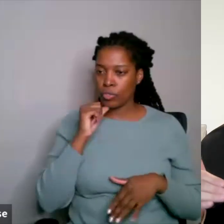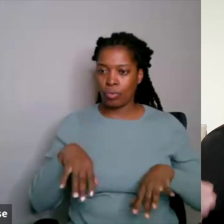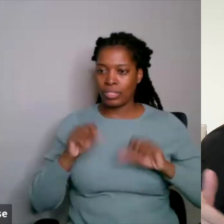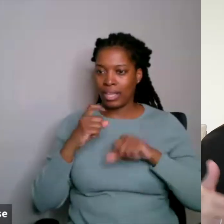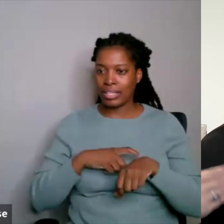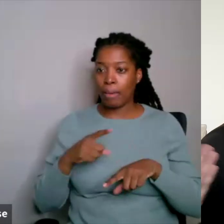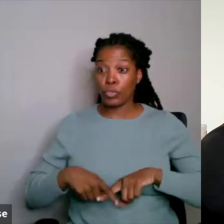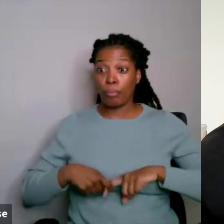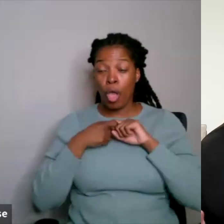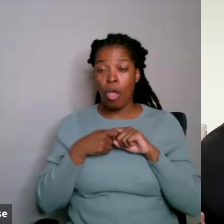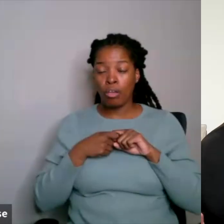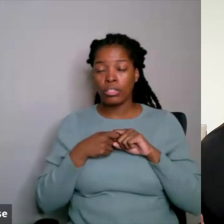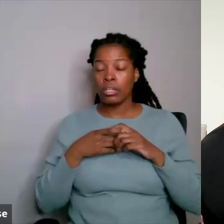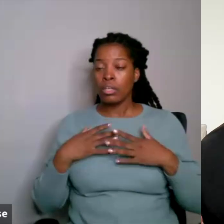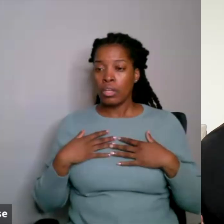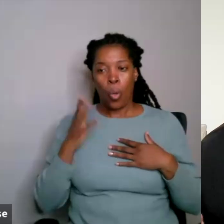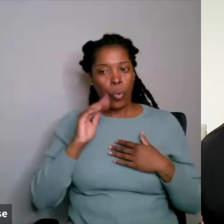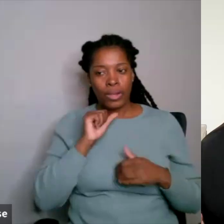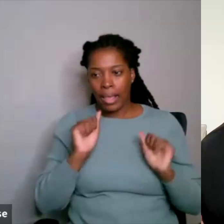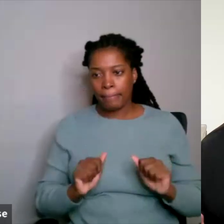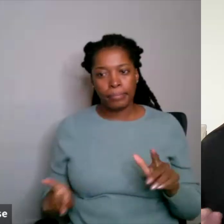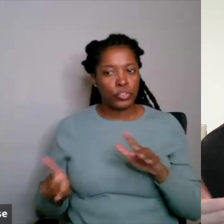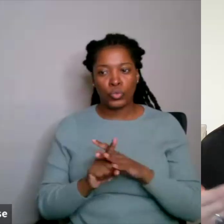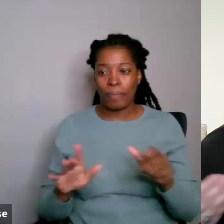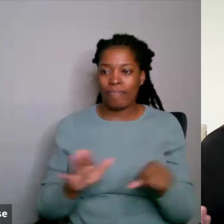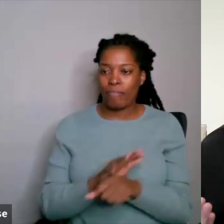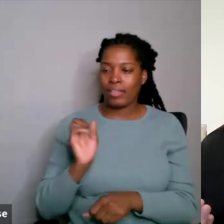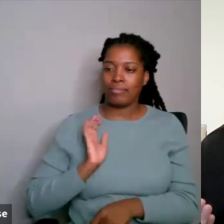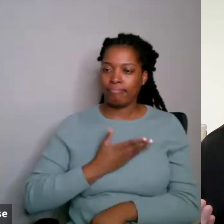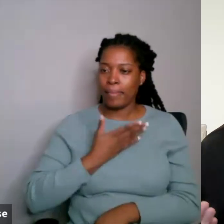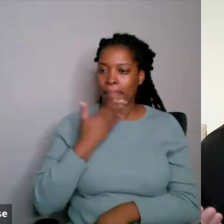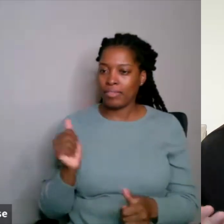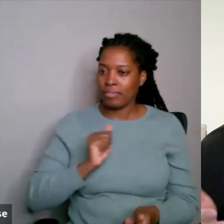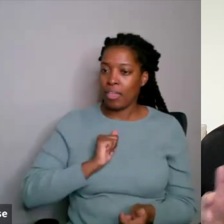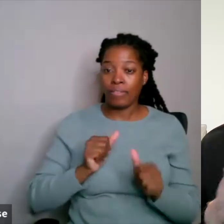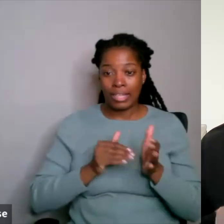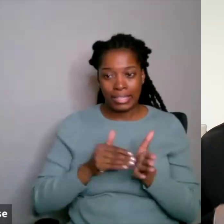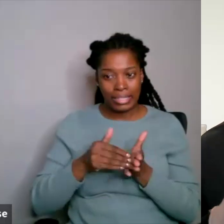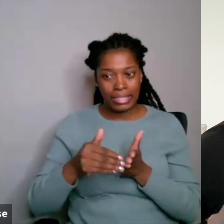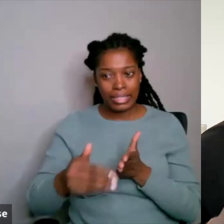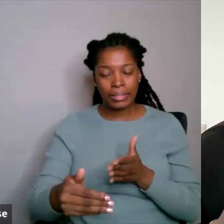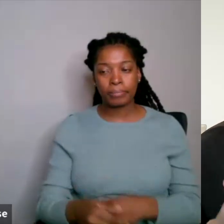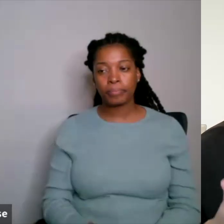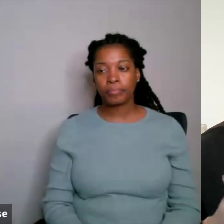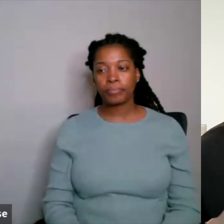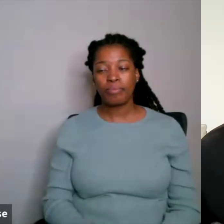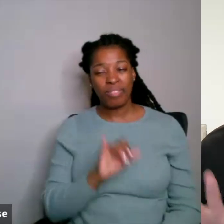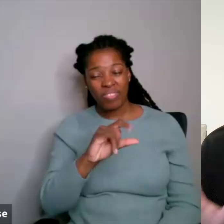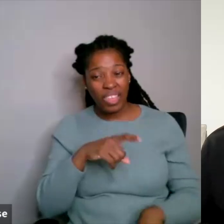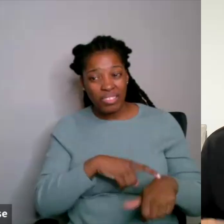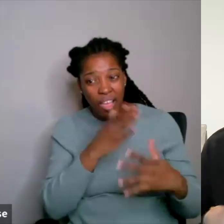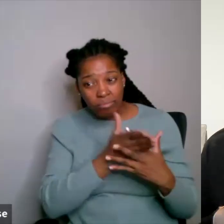refuel, we're not going to be able to show up fully as our best selves on a consistent basis. These buffers are even